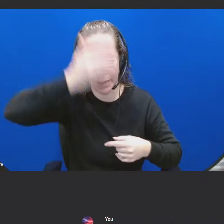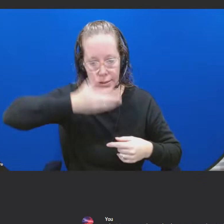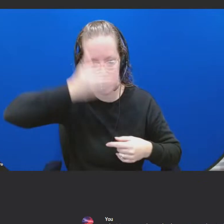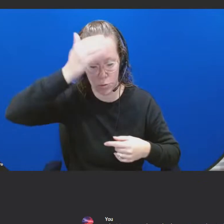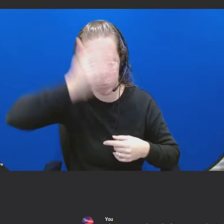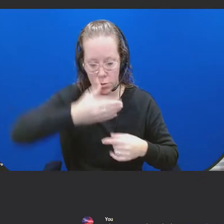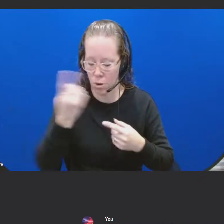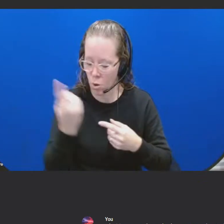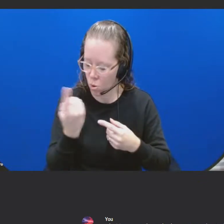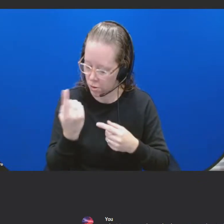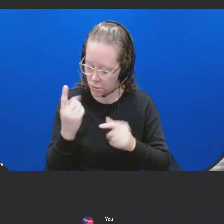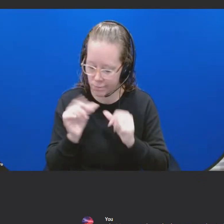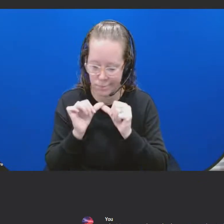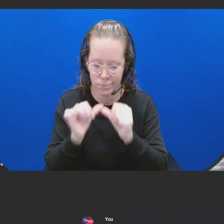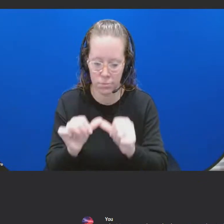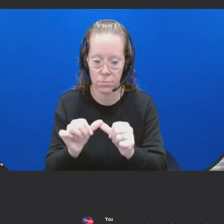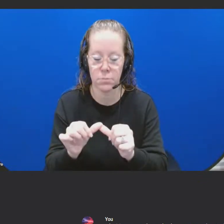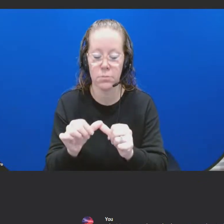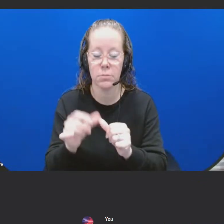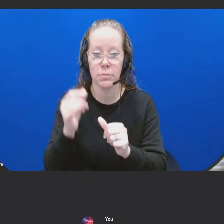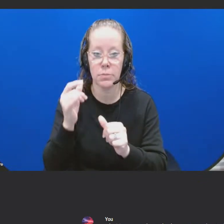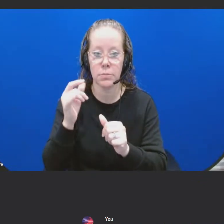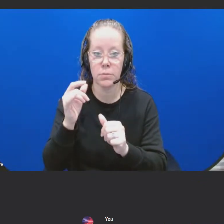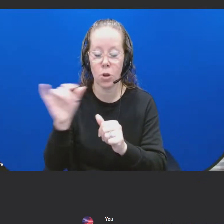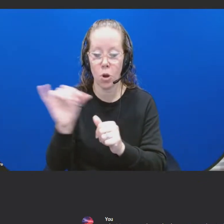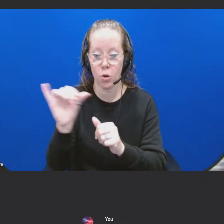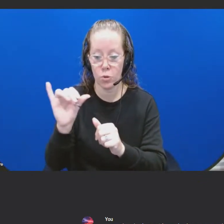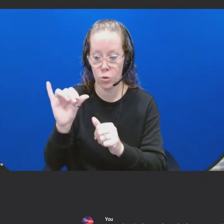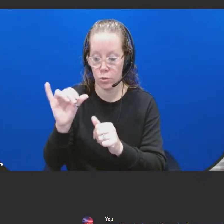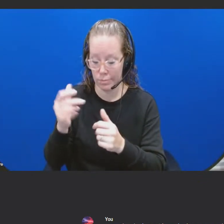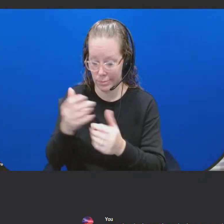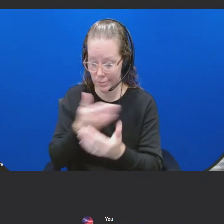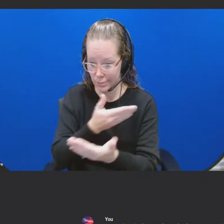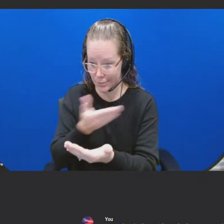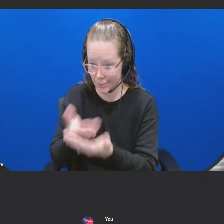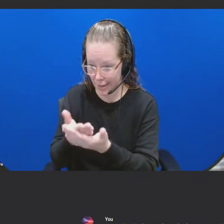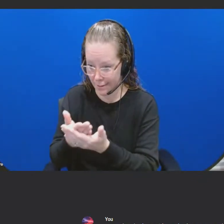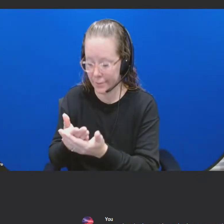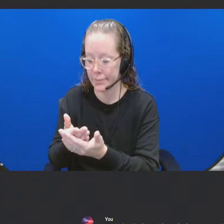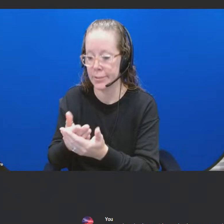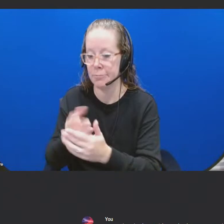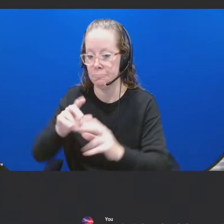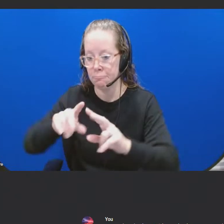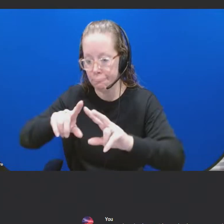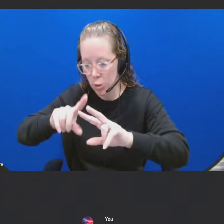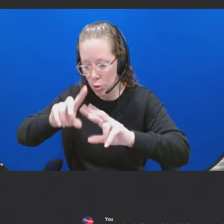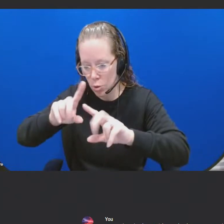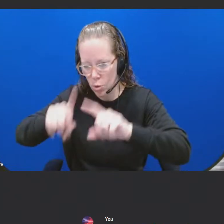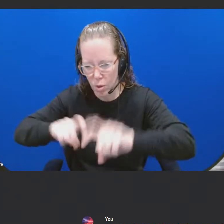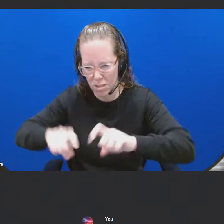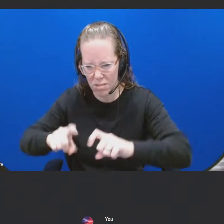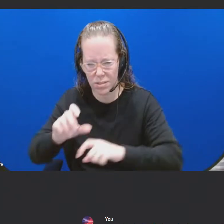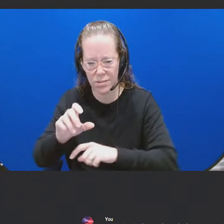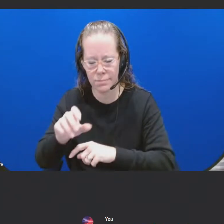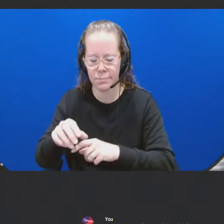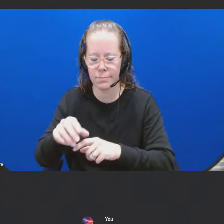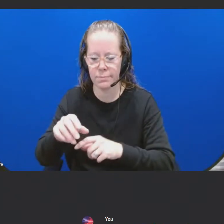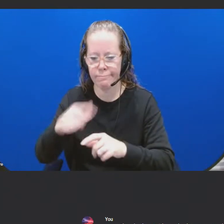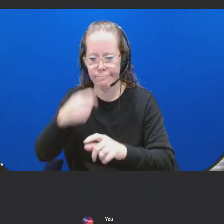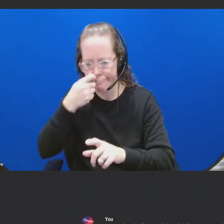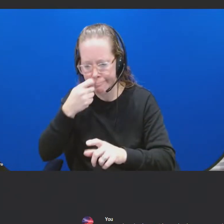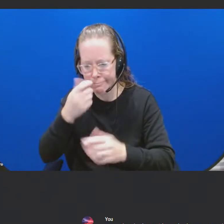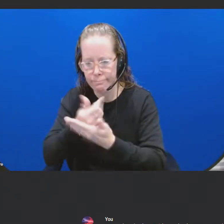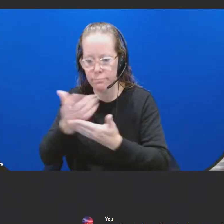times. You can only go to the residence room. You must stay in there. You're not allowed to walk around the home. If you